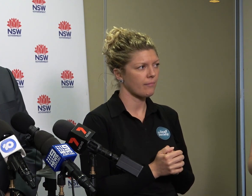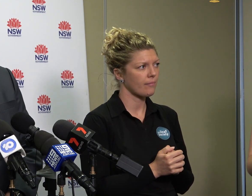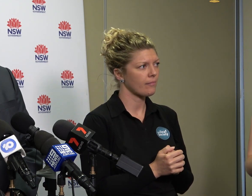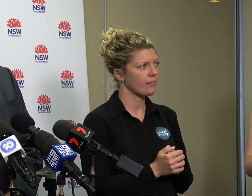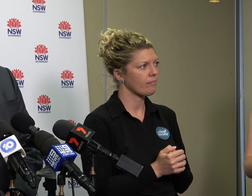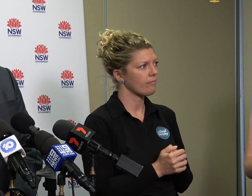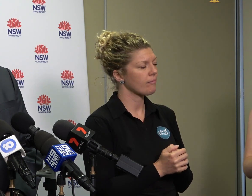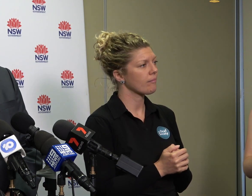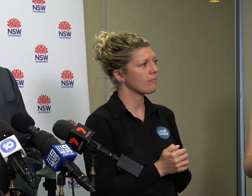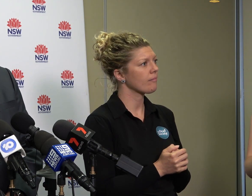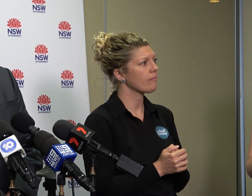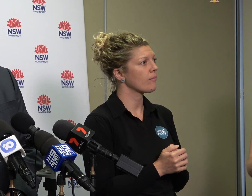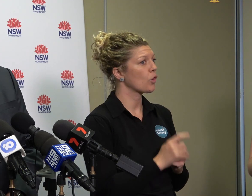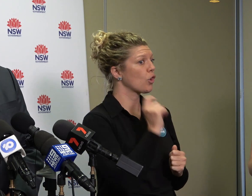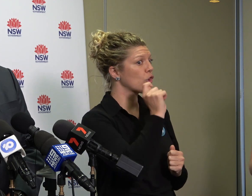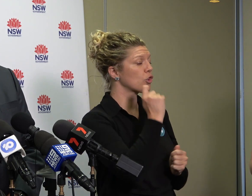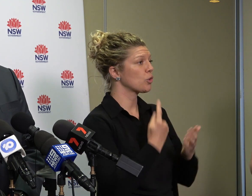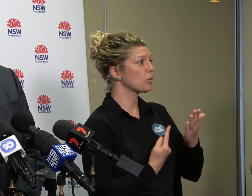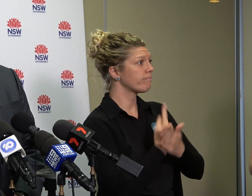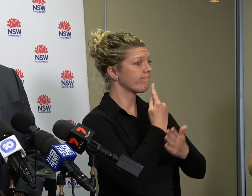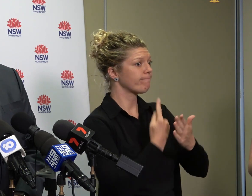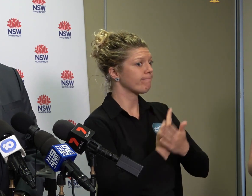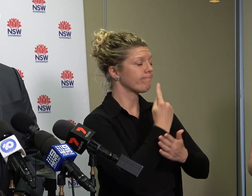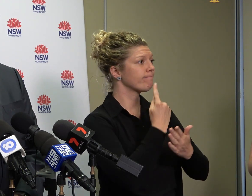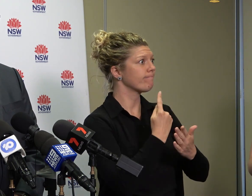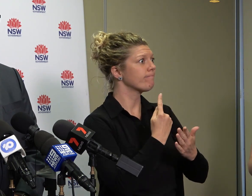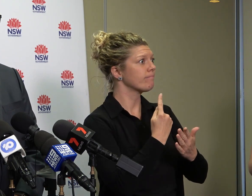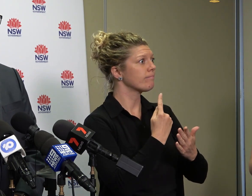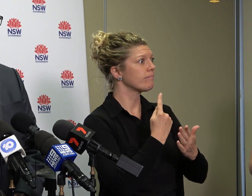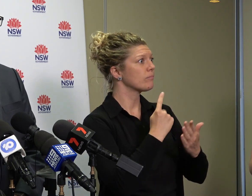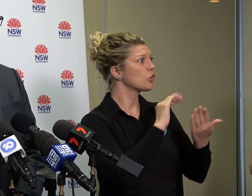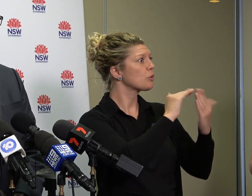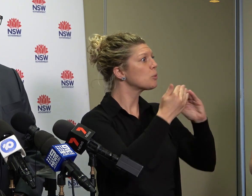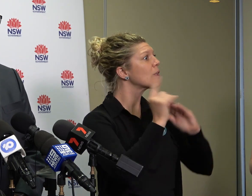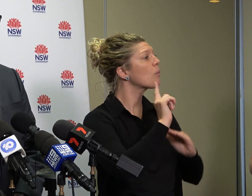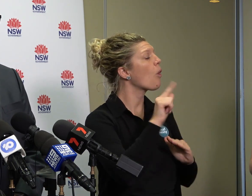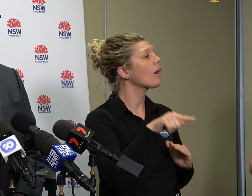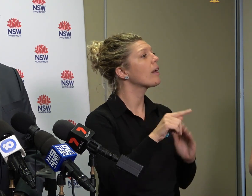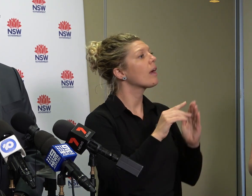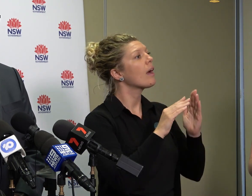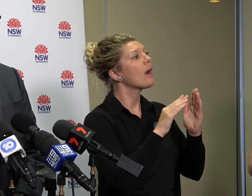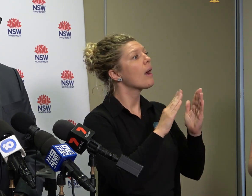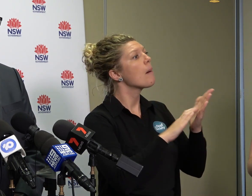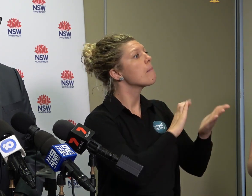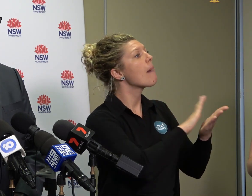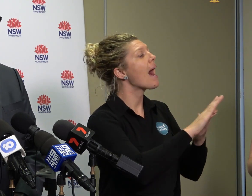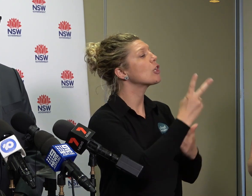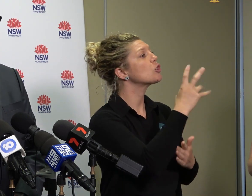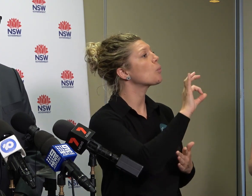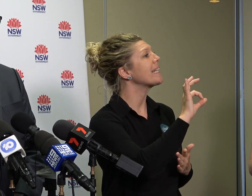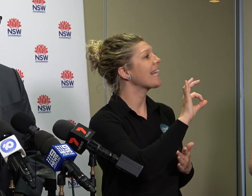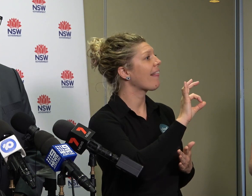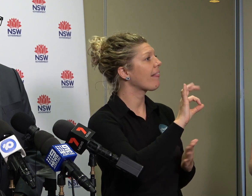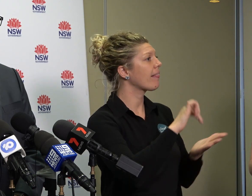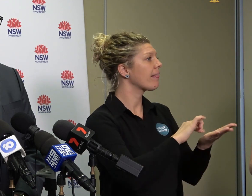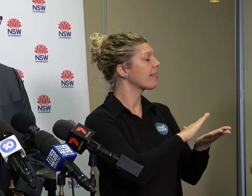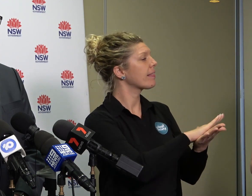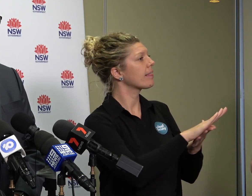important events coming up in some of the communities. March 20th, there's quite a number of